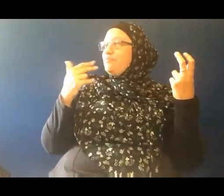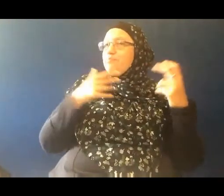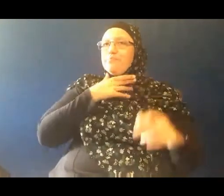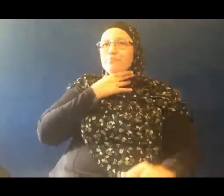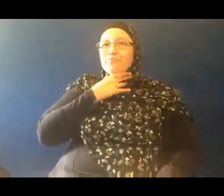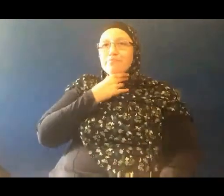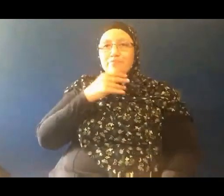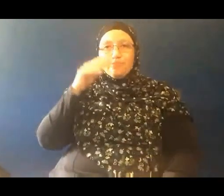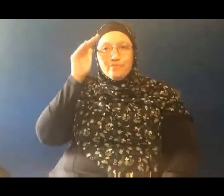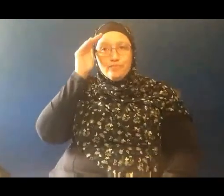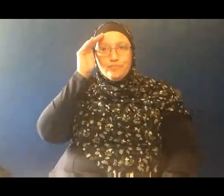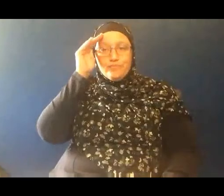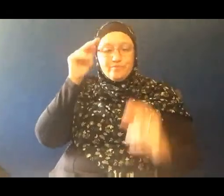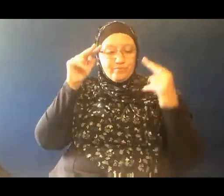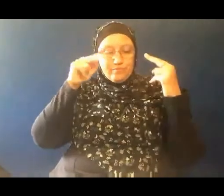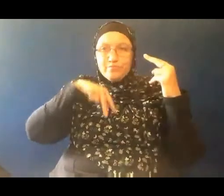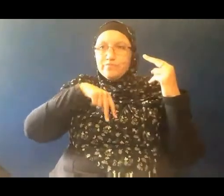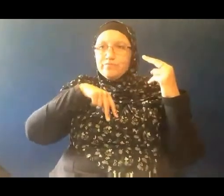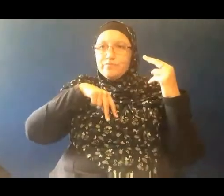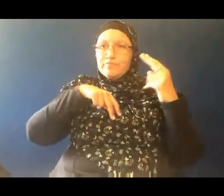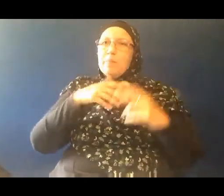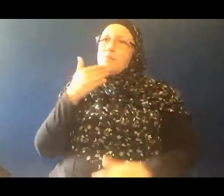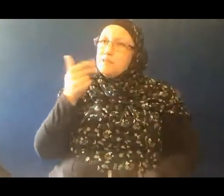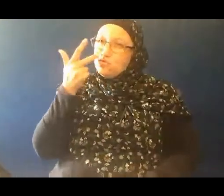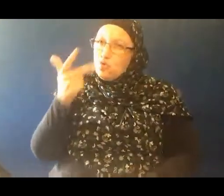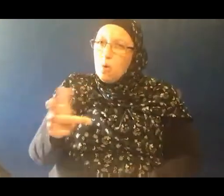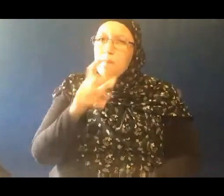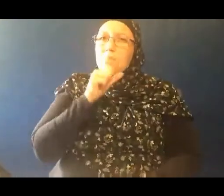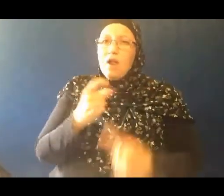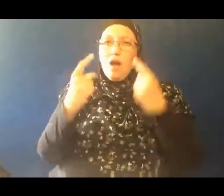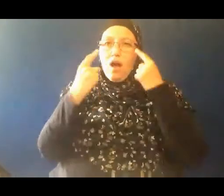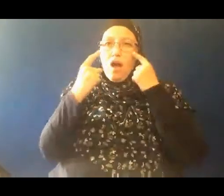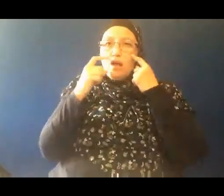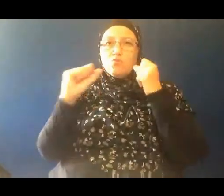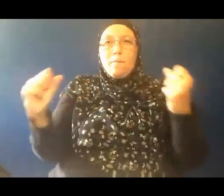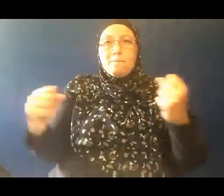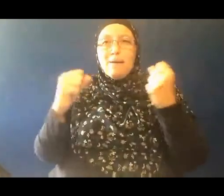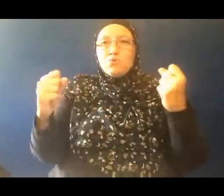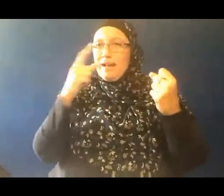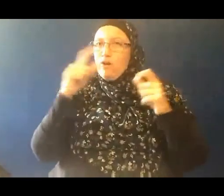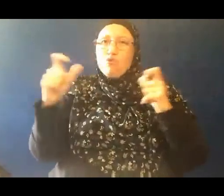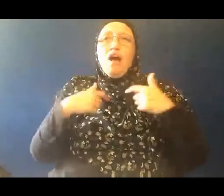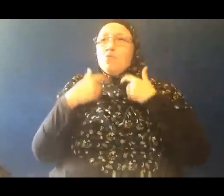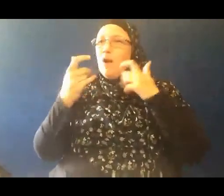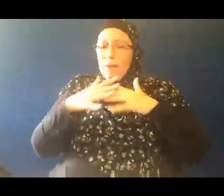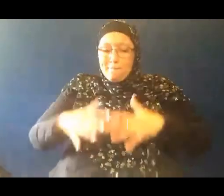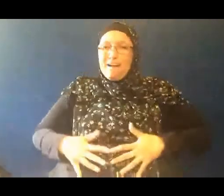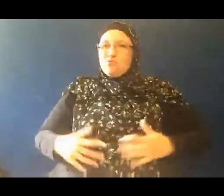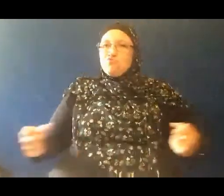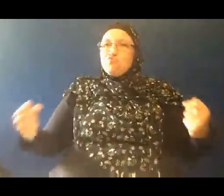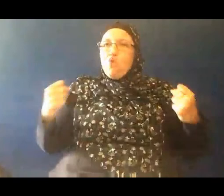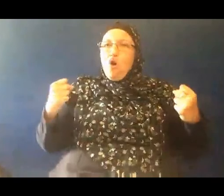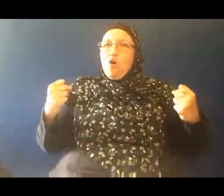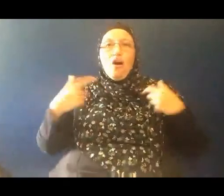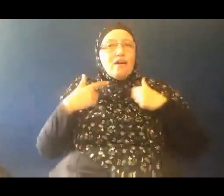Let me see if you can lower your gaze. Show me how strong the muscles of your eyes are. I'm not talking about